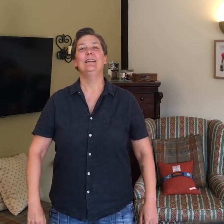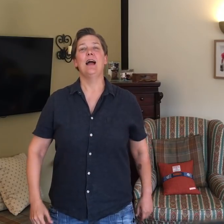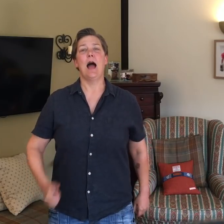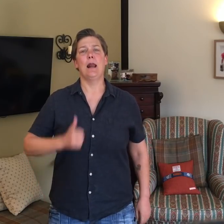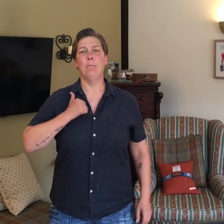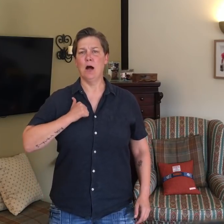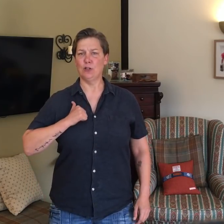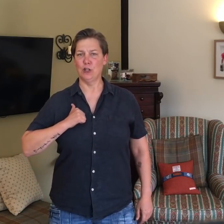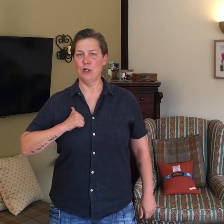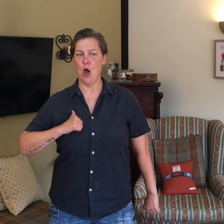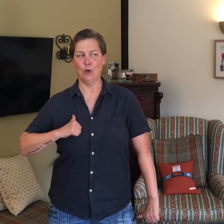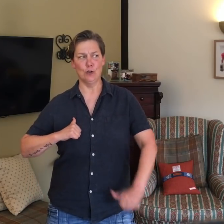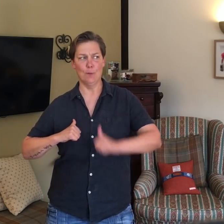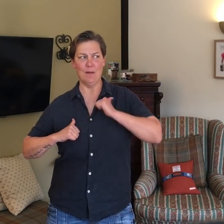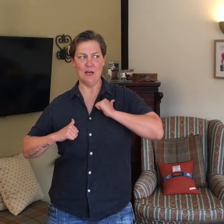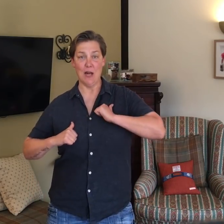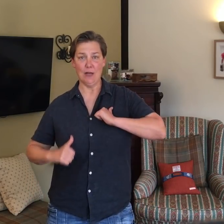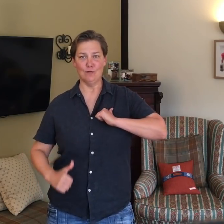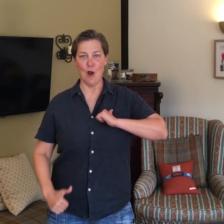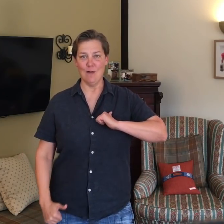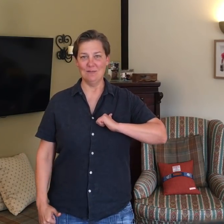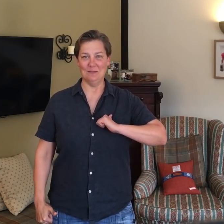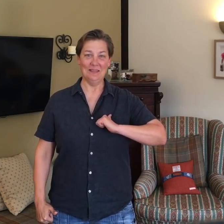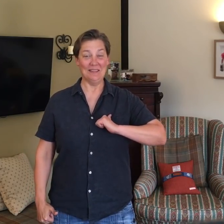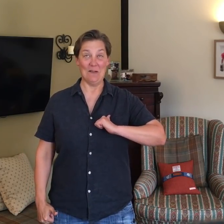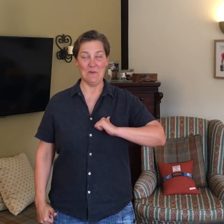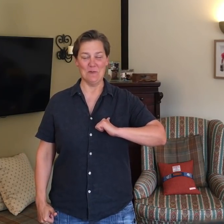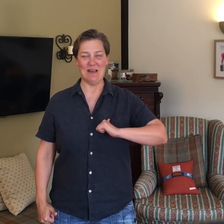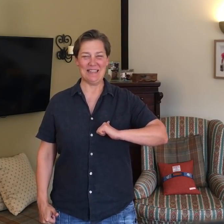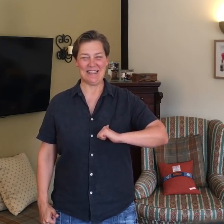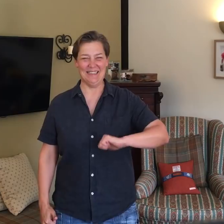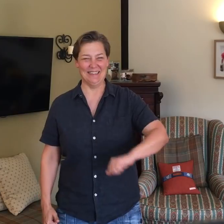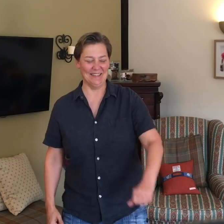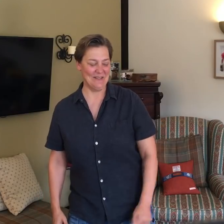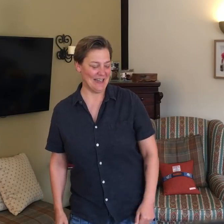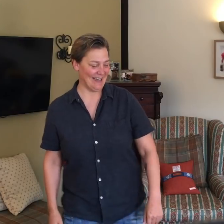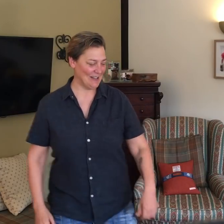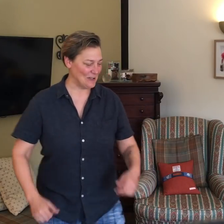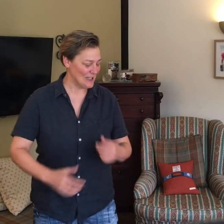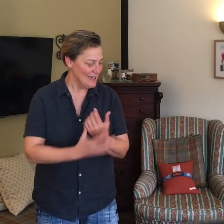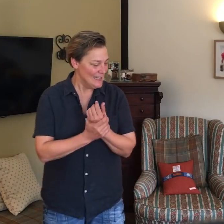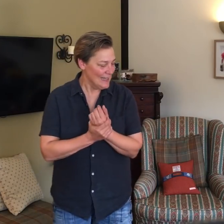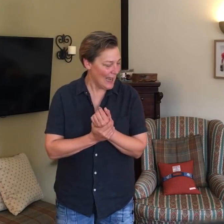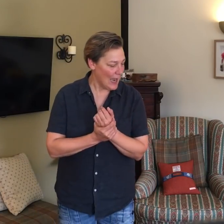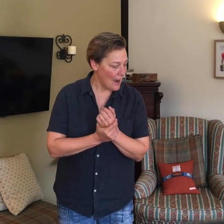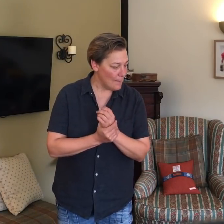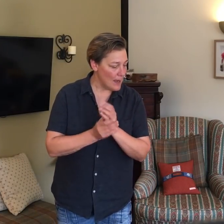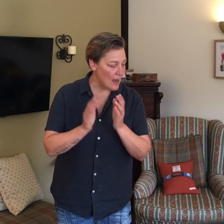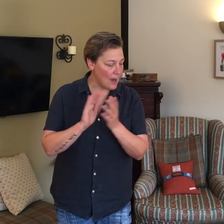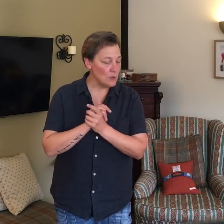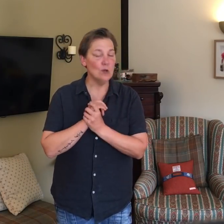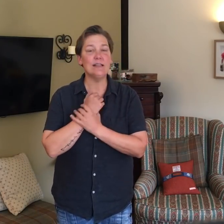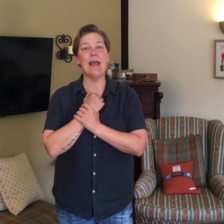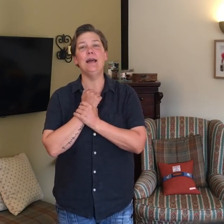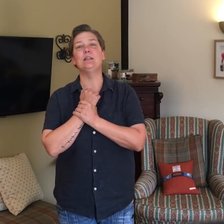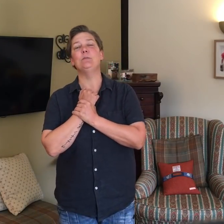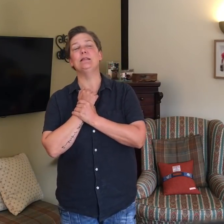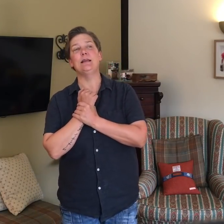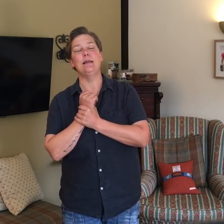And I'm marching on to the beat I drum. If you're a bass. Okay, good. I'm not scared to be seen.